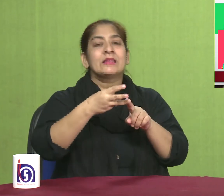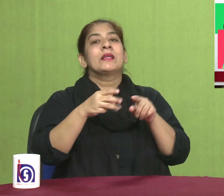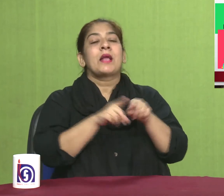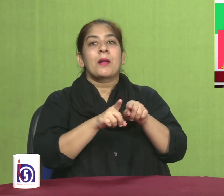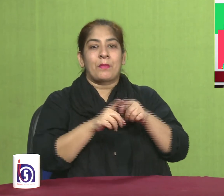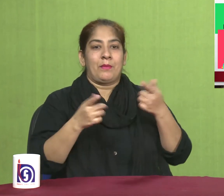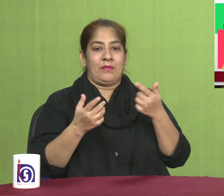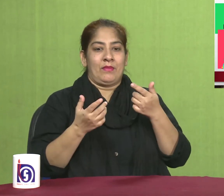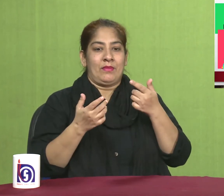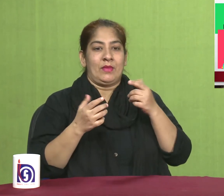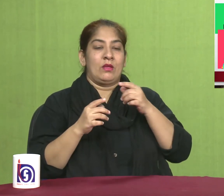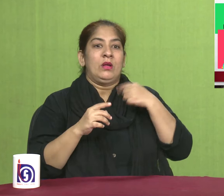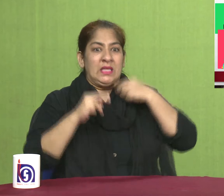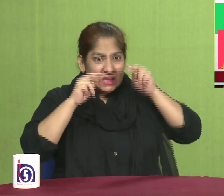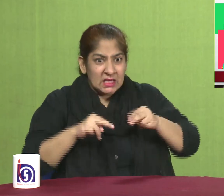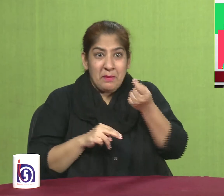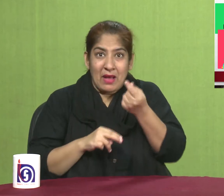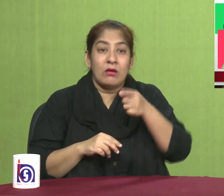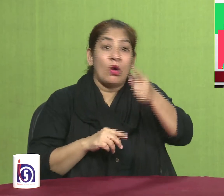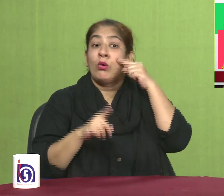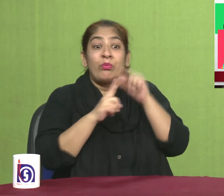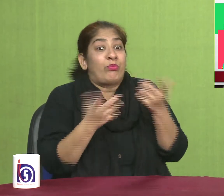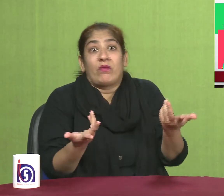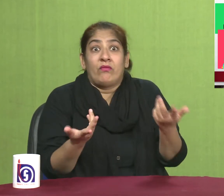And the third type of security is